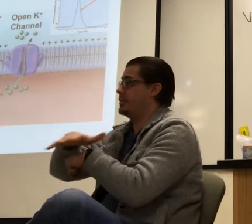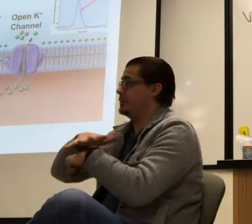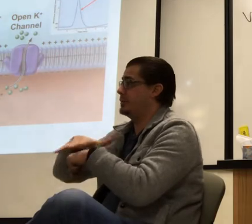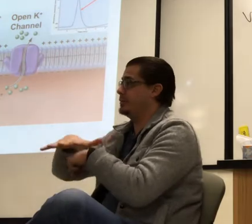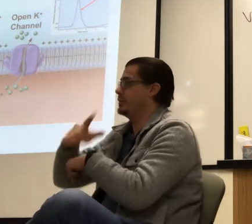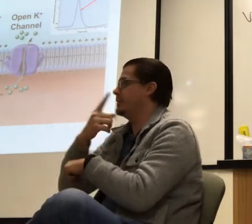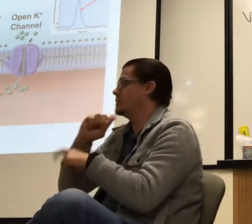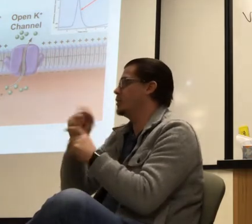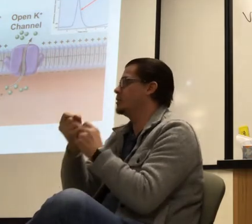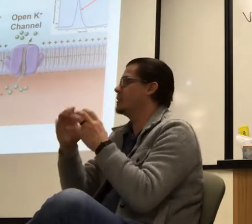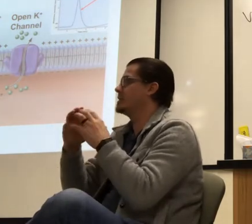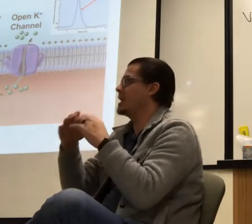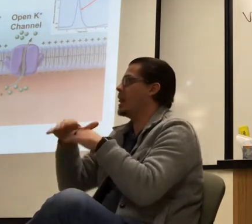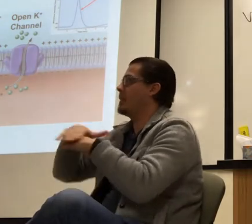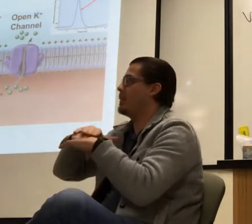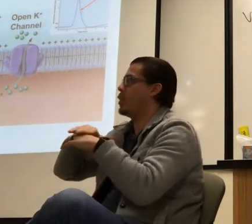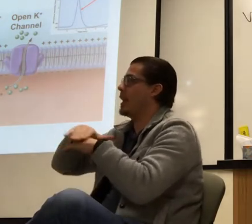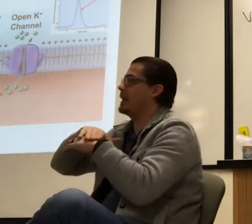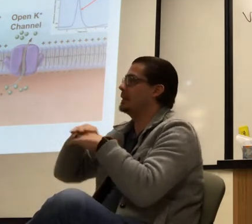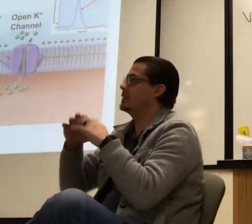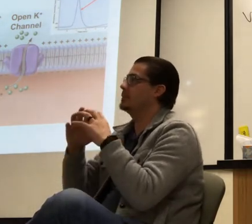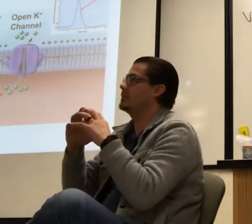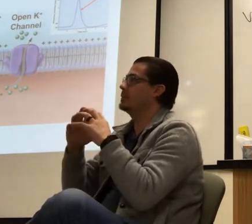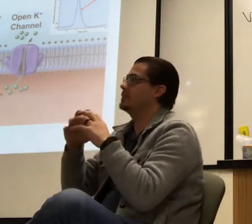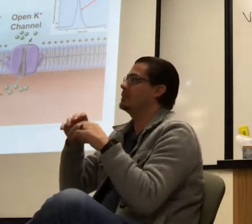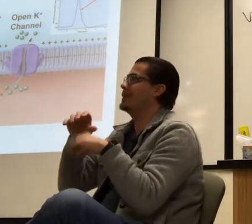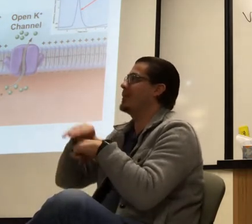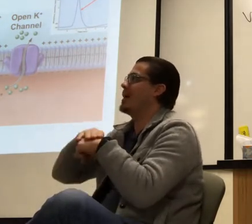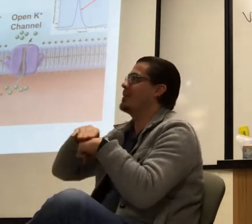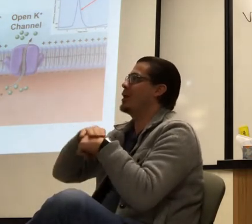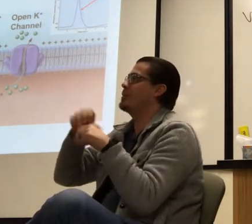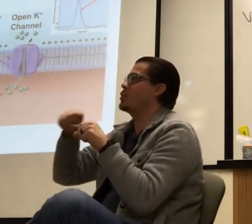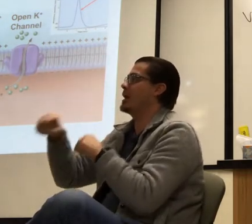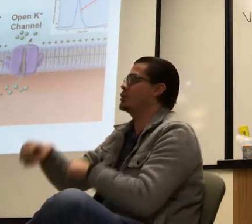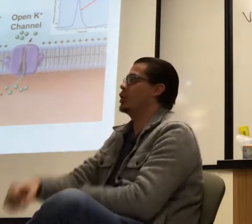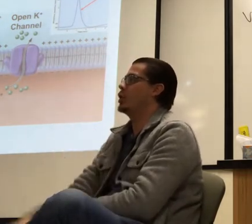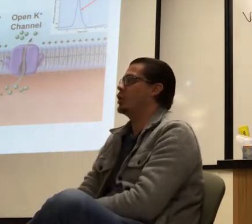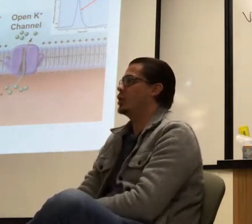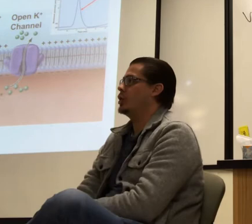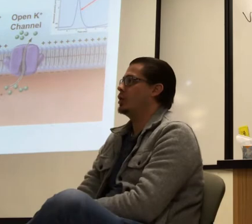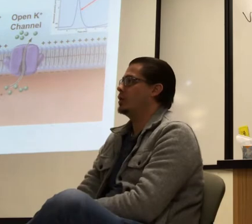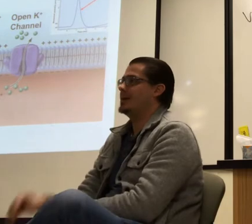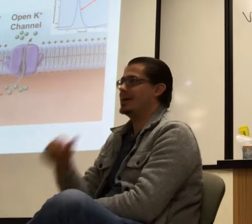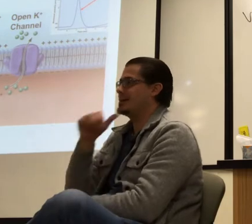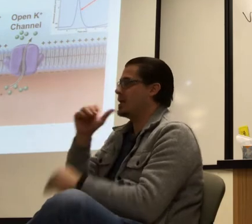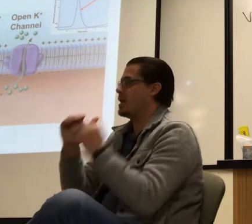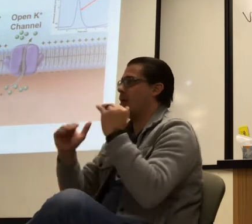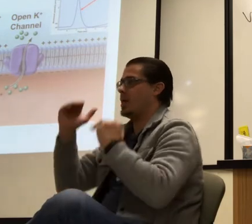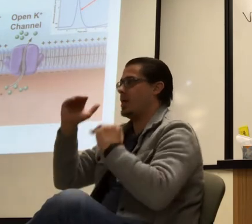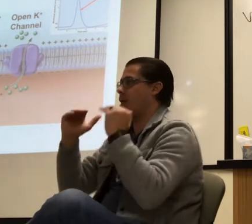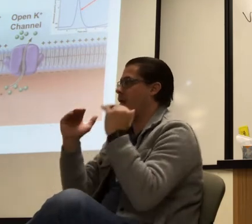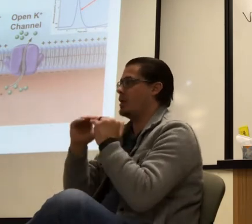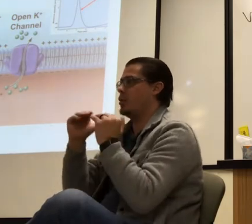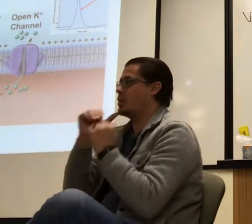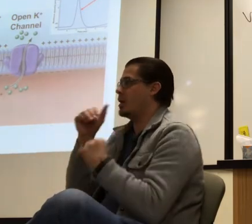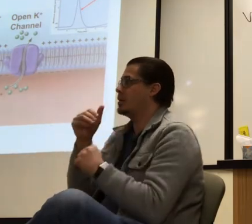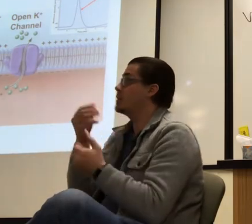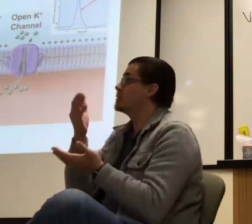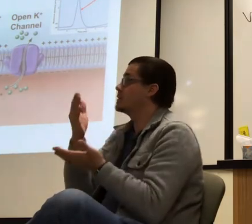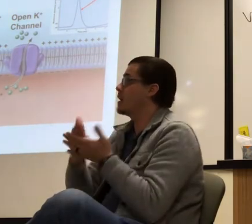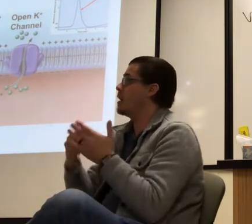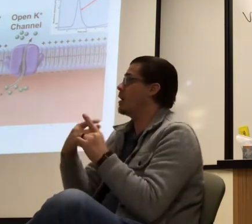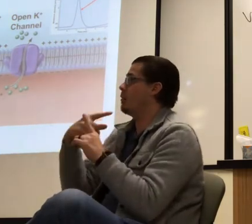in this case, the cell membrane, the membrane potential. It's not at equilibrium. There's definitely some potential